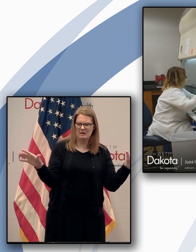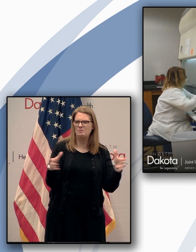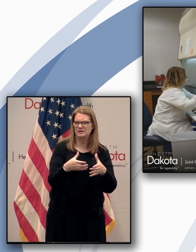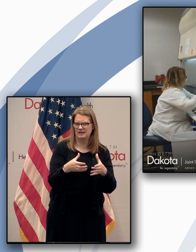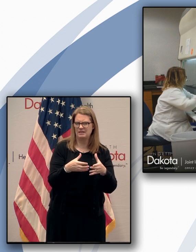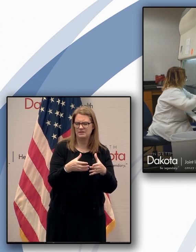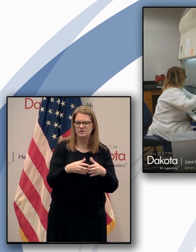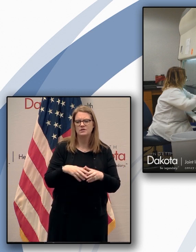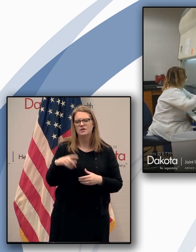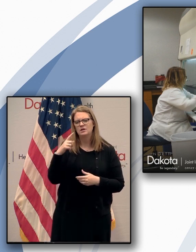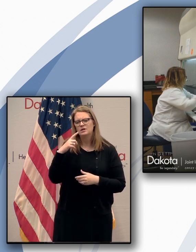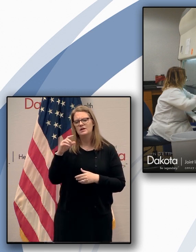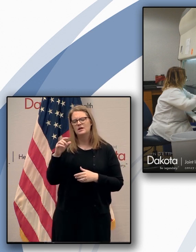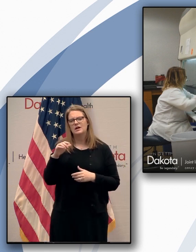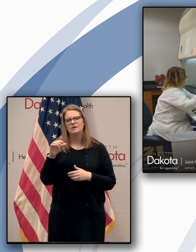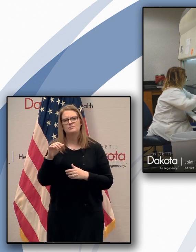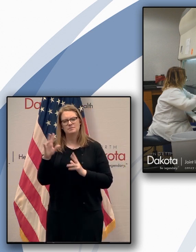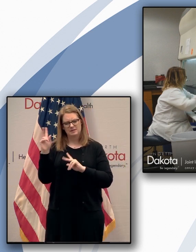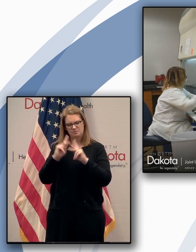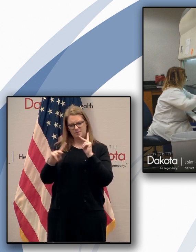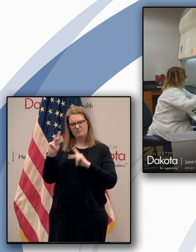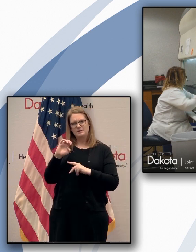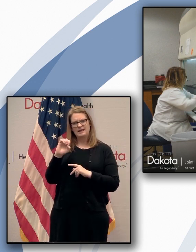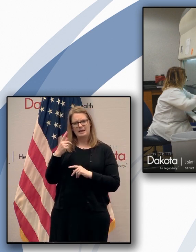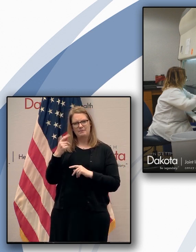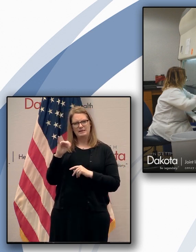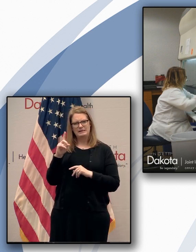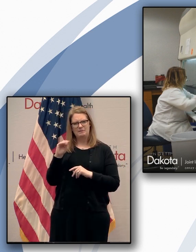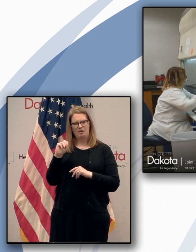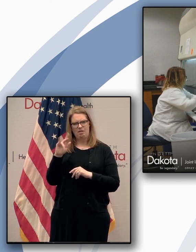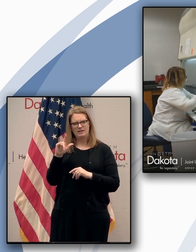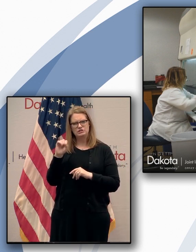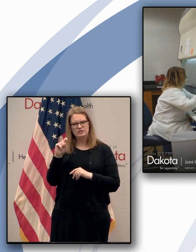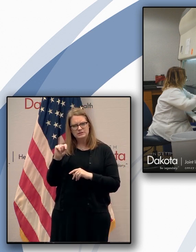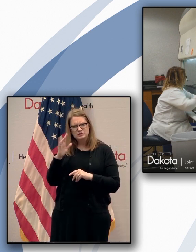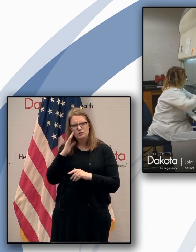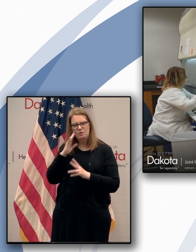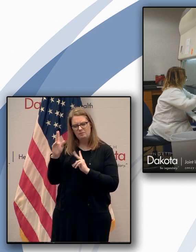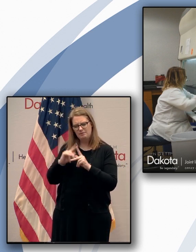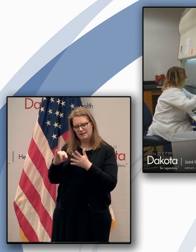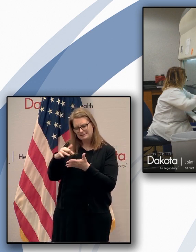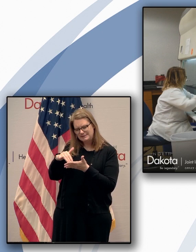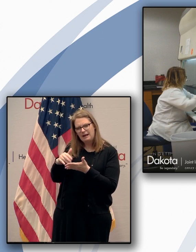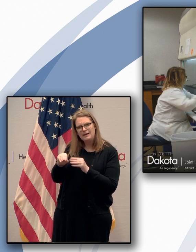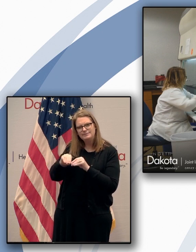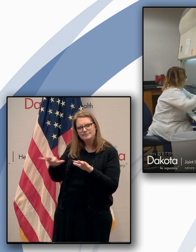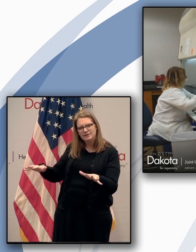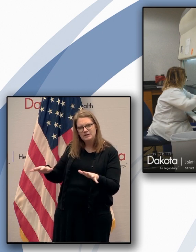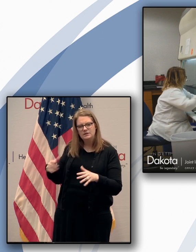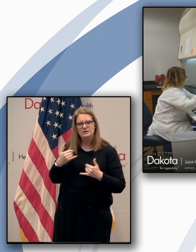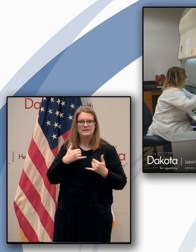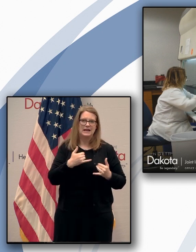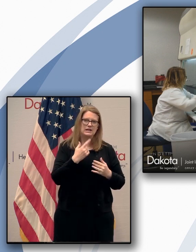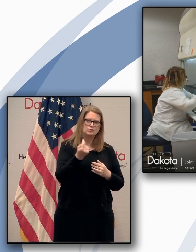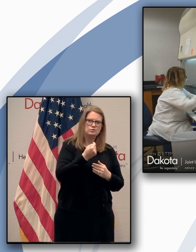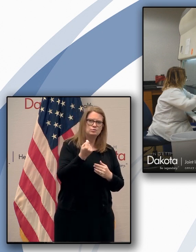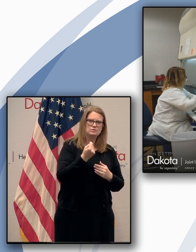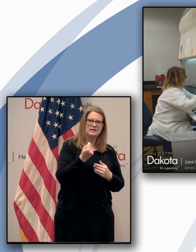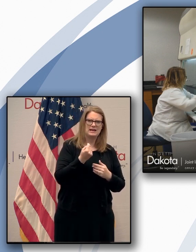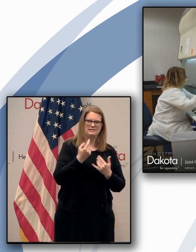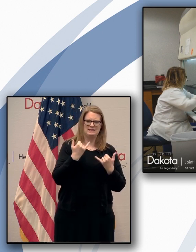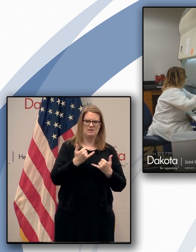who's an epidemiologist would understand that often weekend data gets distorted. When we're reporting here on a Tuesday a low number of